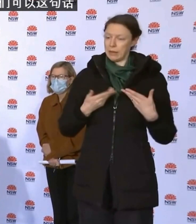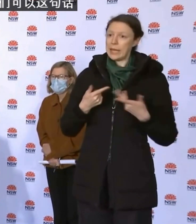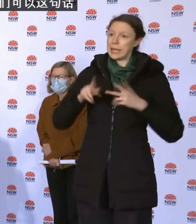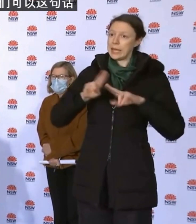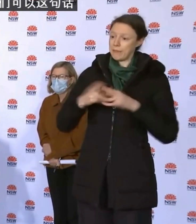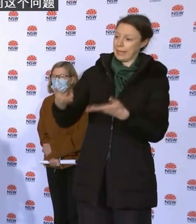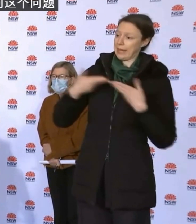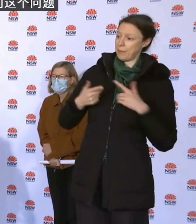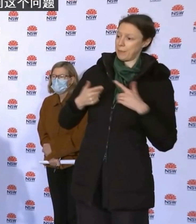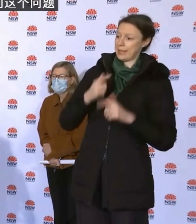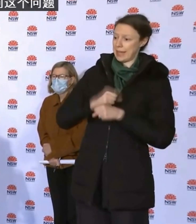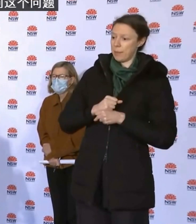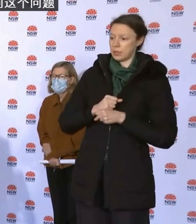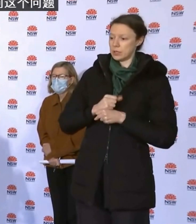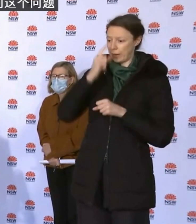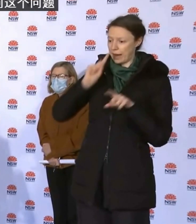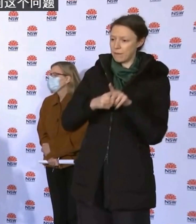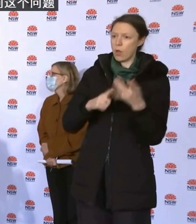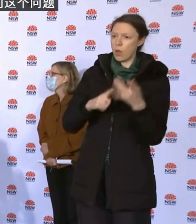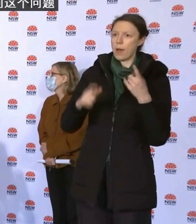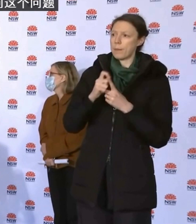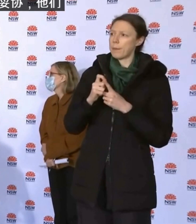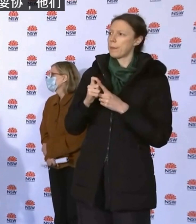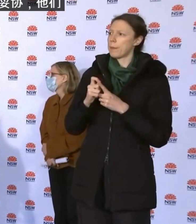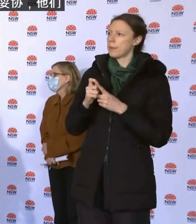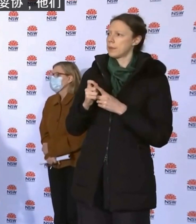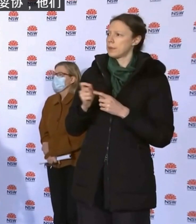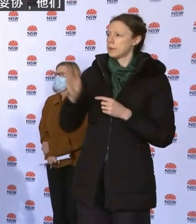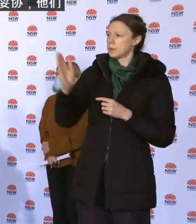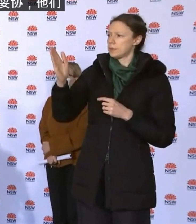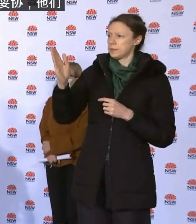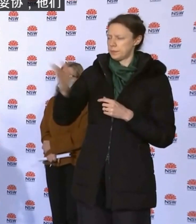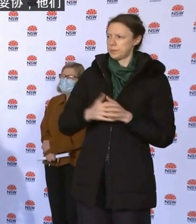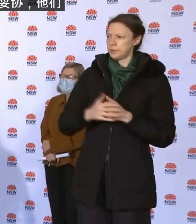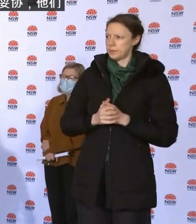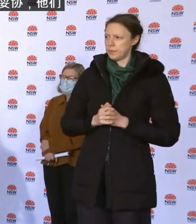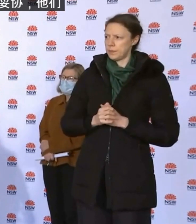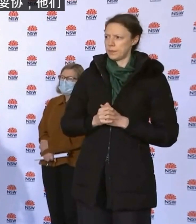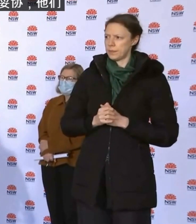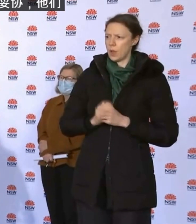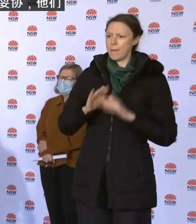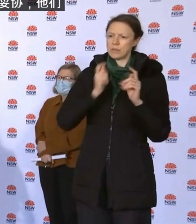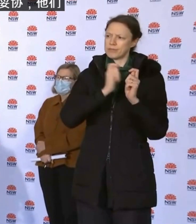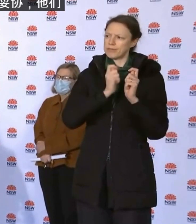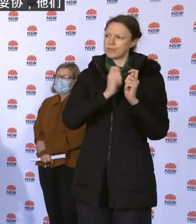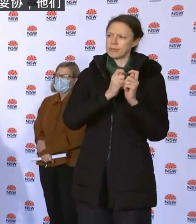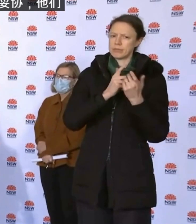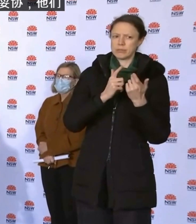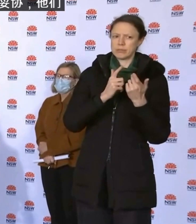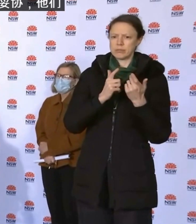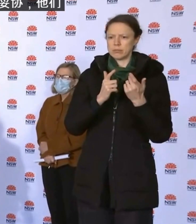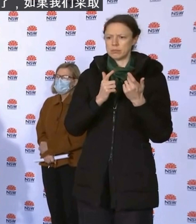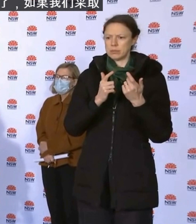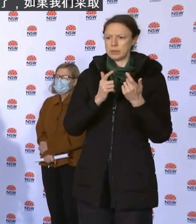them up. Can the phrase reasonably practicable be... Sorry, some people haven't asked the question yet. Just in relation to construction, is there any likely to be any compromise on